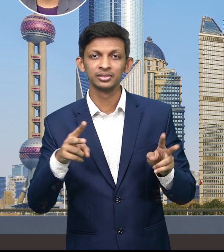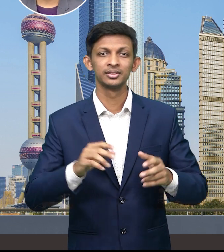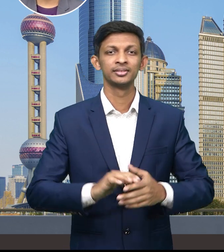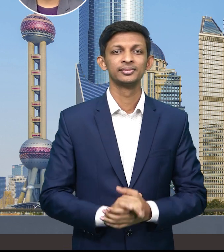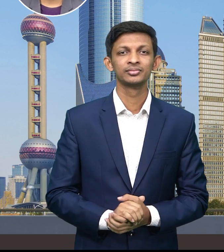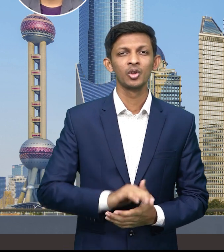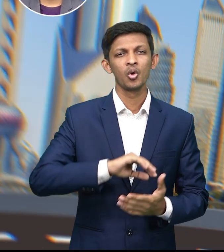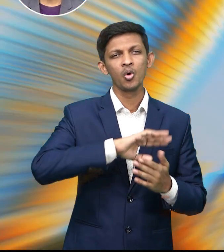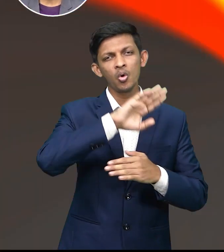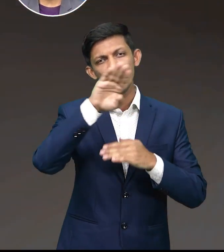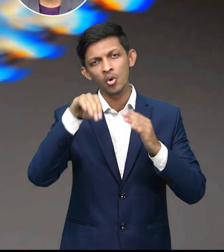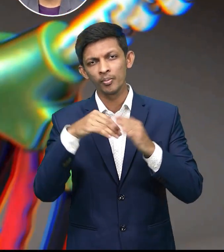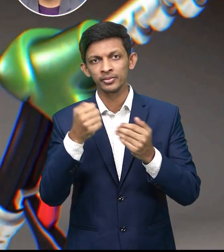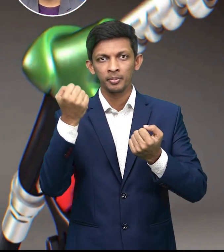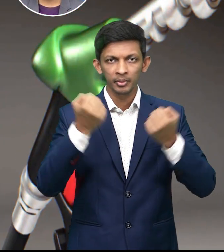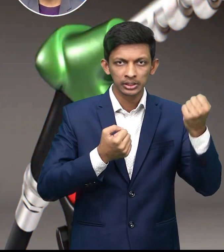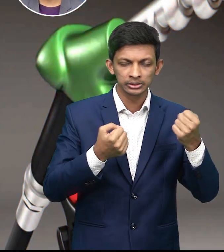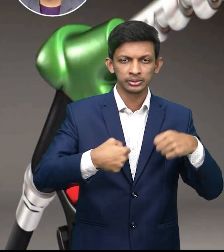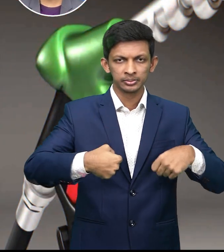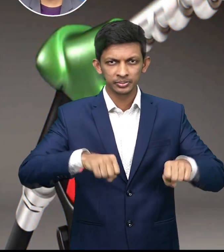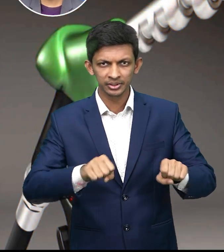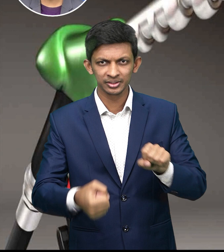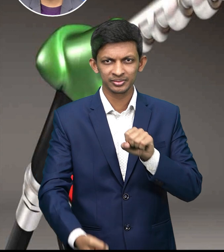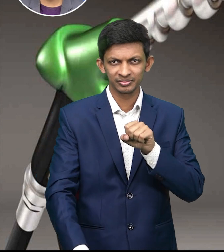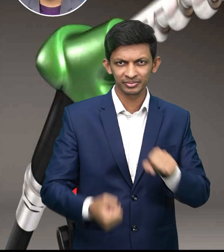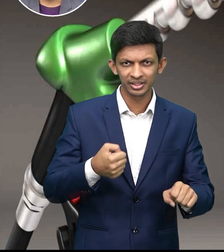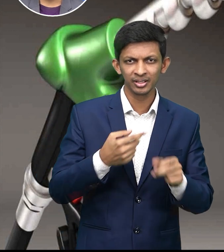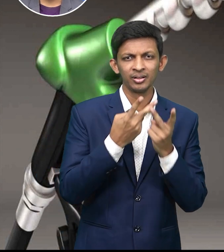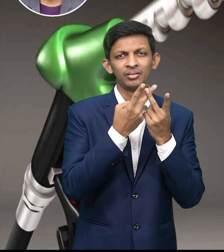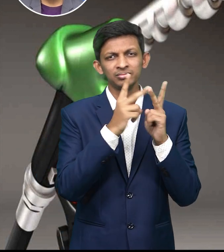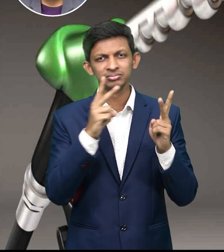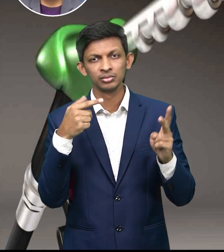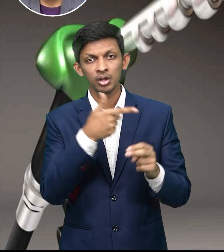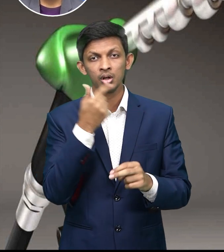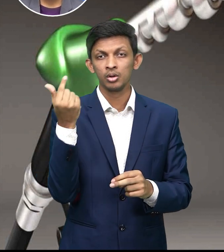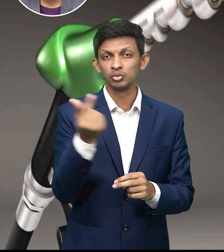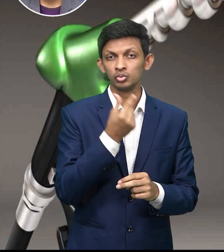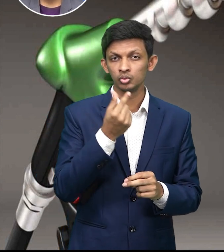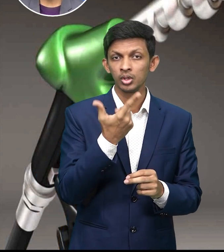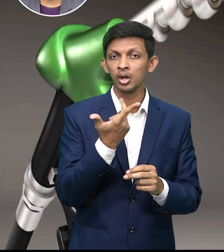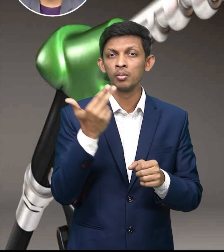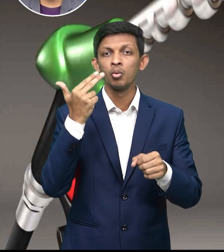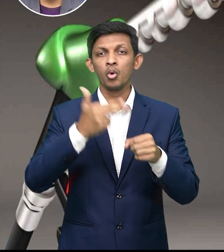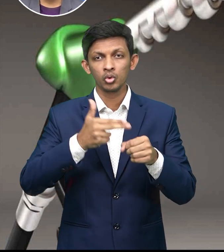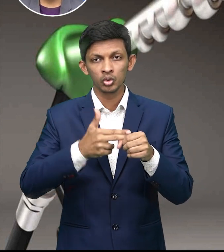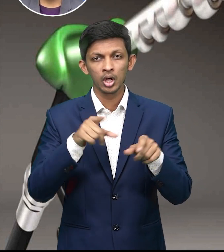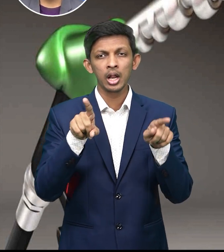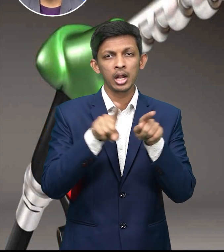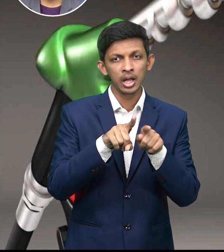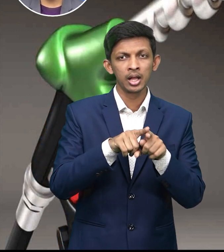etc. All vehicles run using fuel like